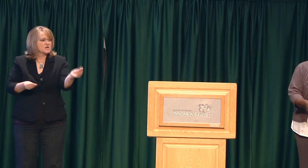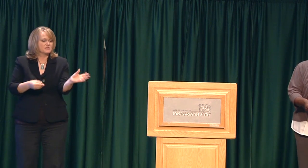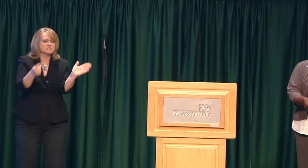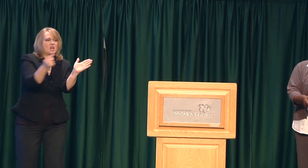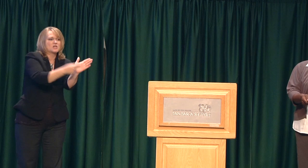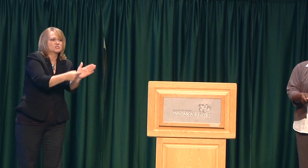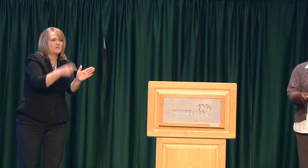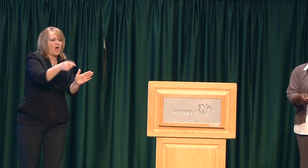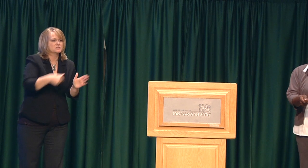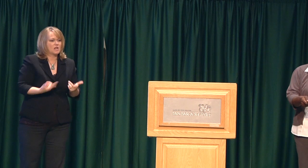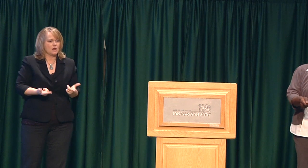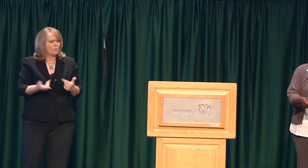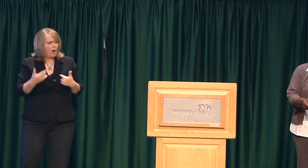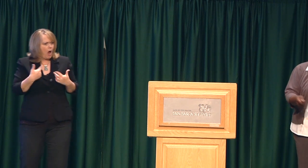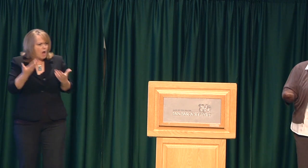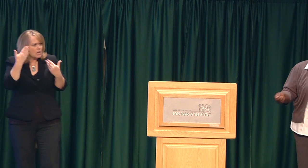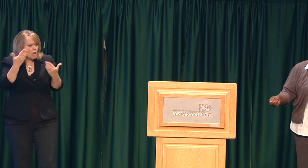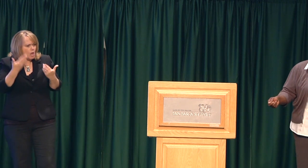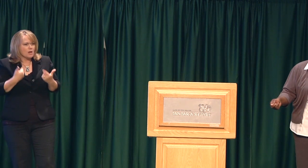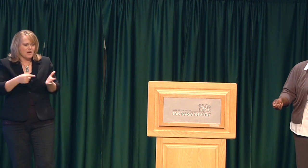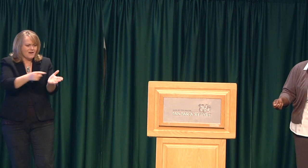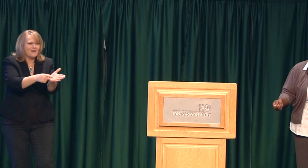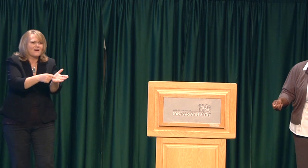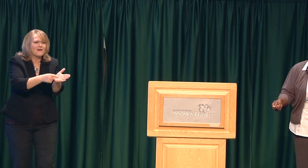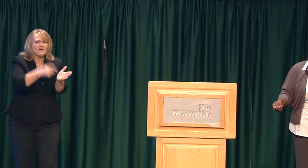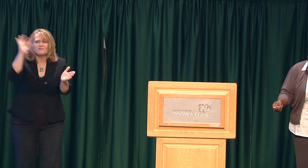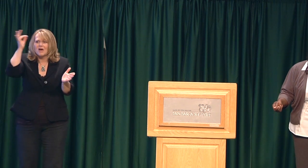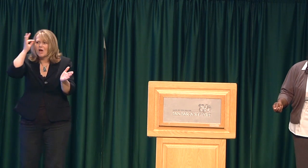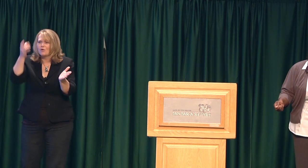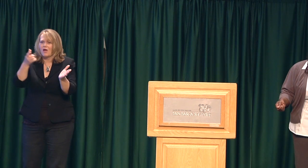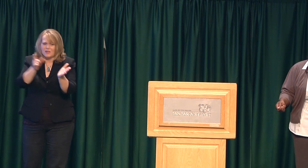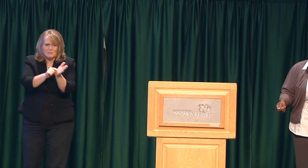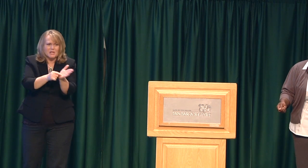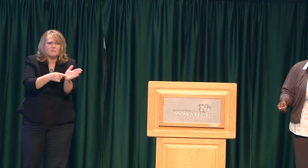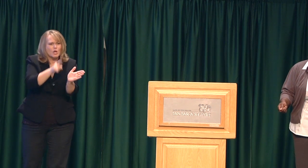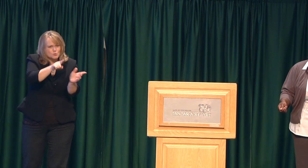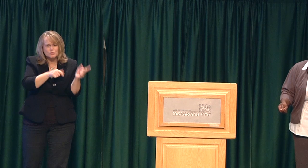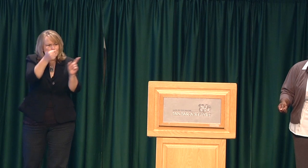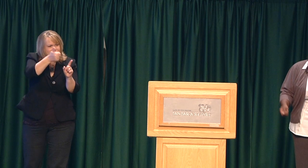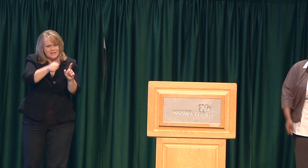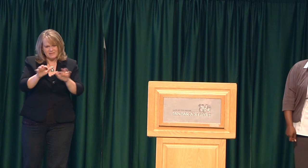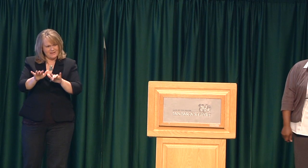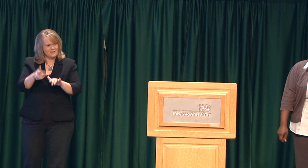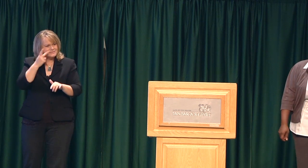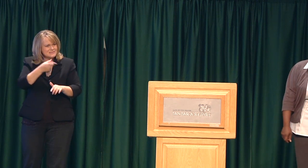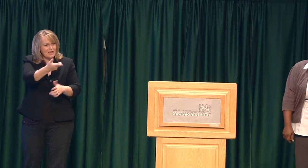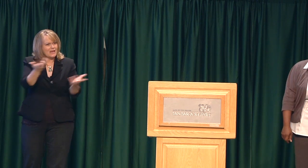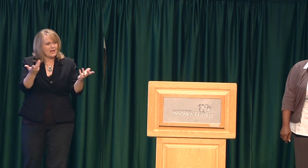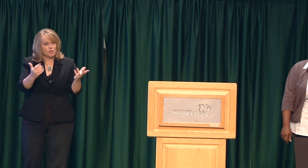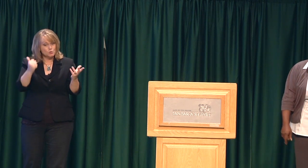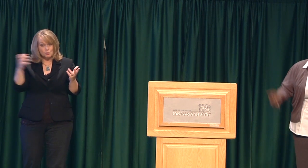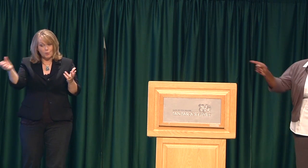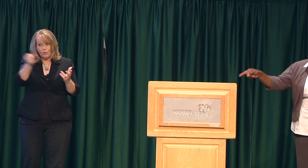them. And she was like, well, what is this? I don't know what this is. It's right off the federal government page. You can go there yourself and look. But if you do not